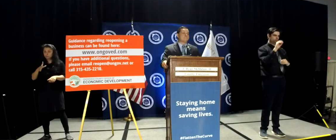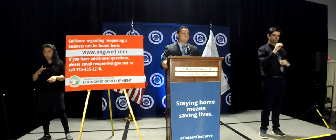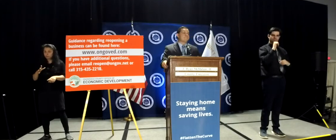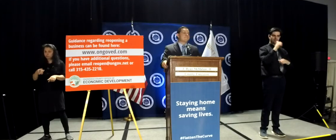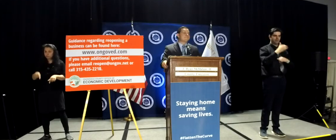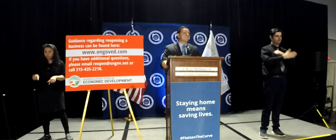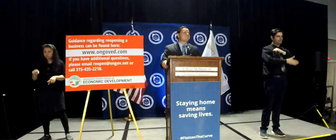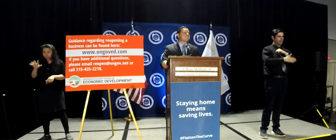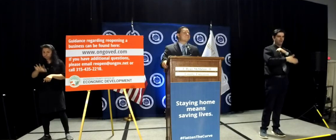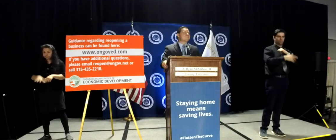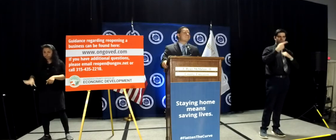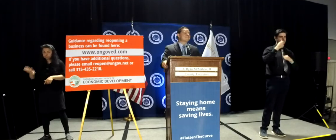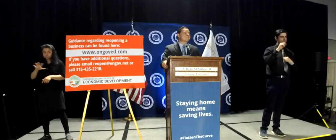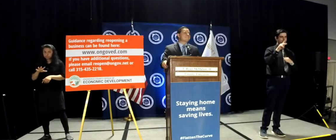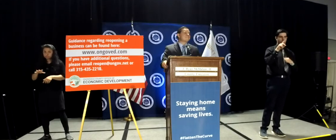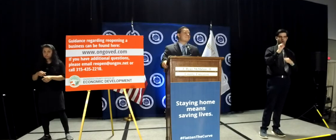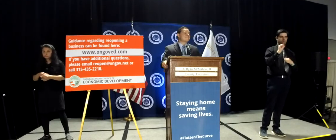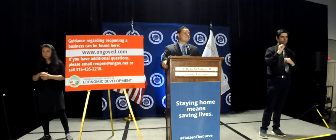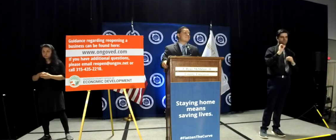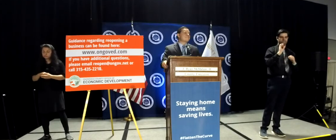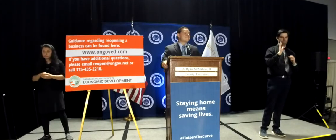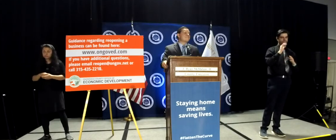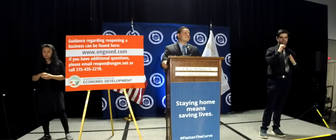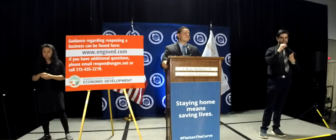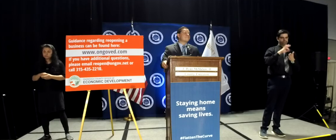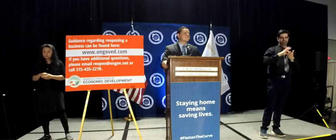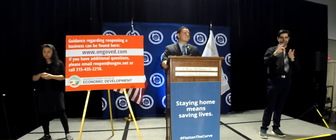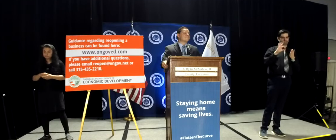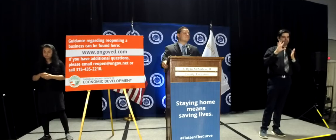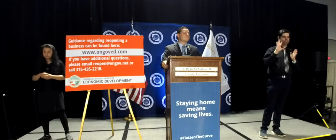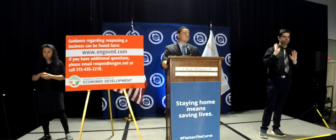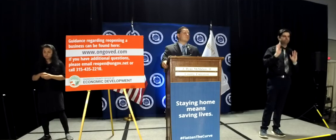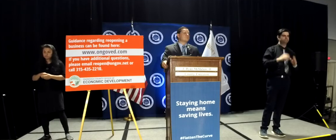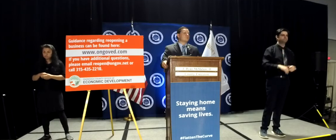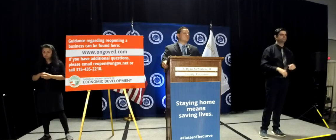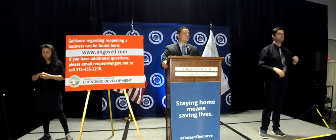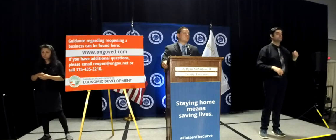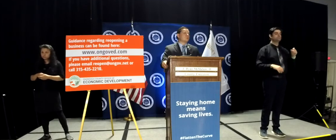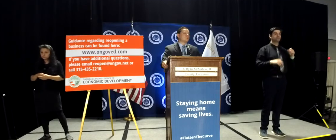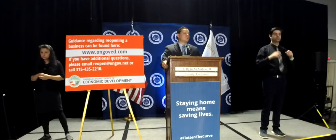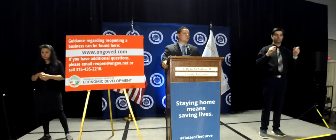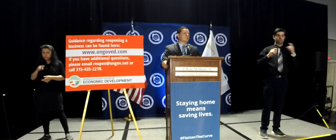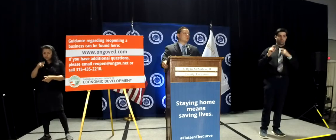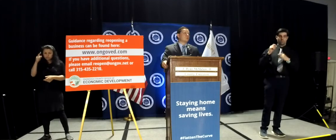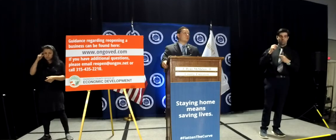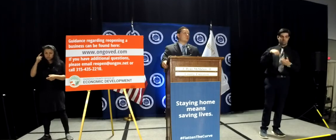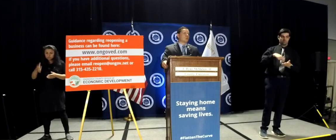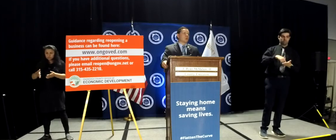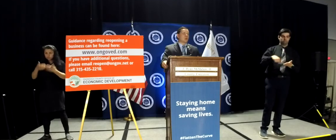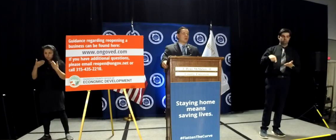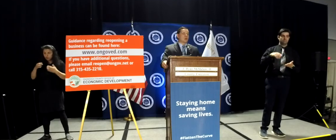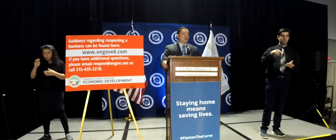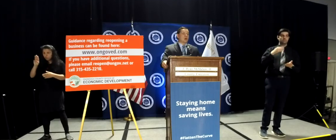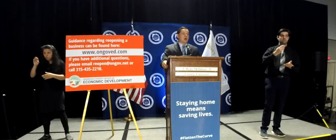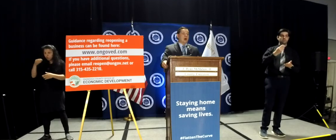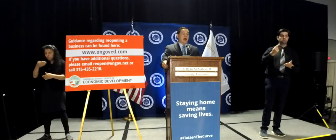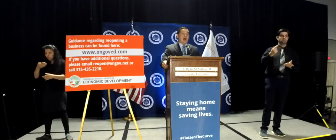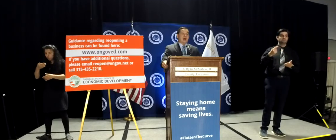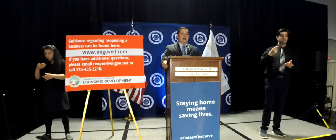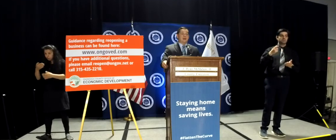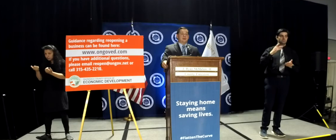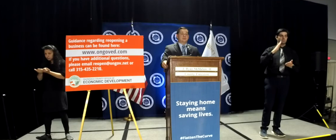sounded confident earlier this week that Destiny USA was going to open. Were there calls that kind of led you to believe that, or conversations that led you to believe